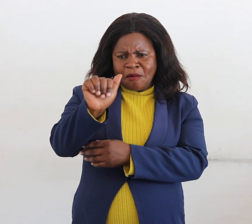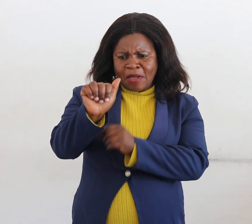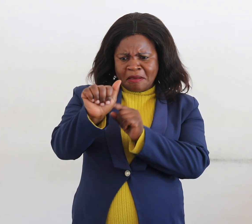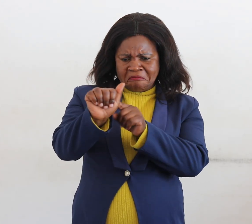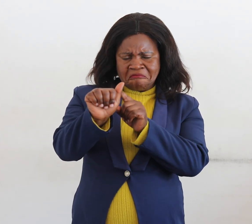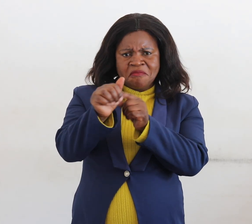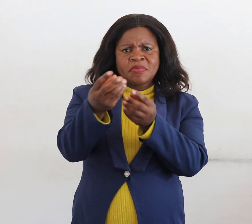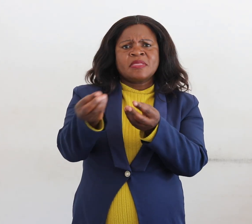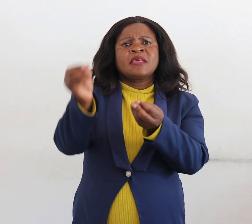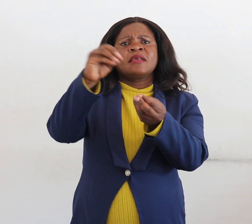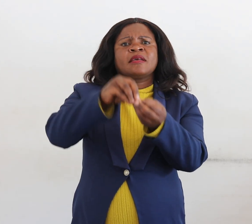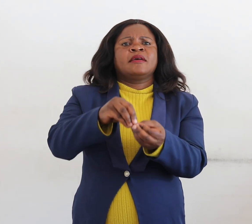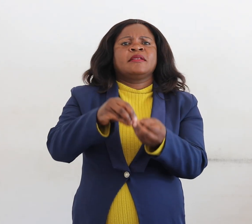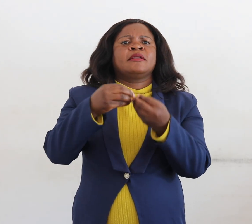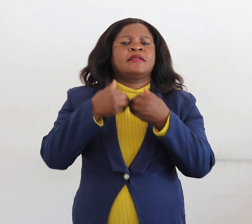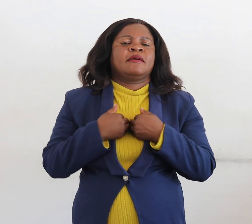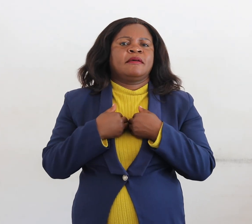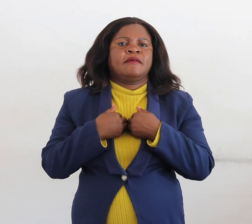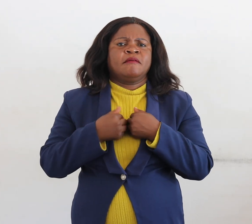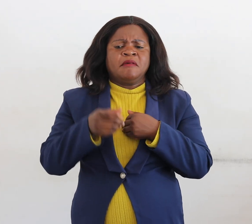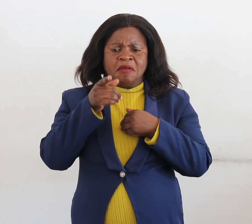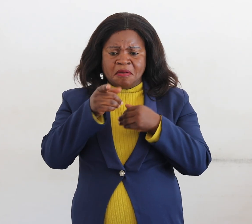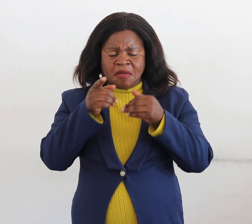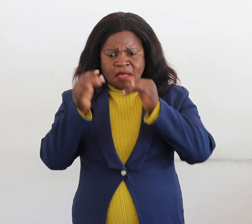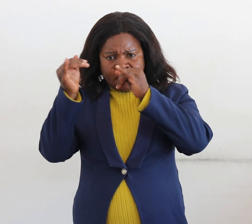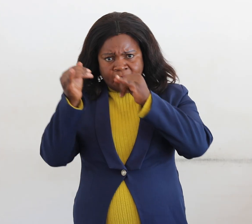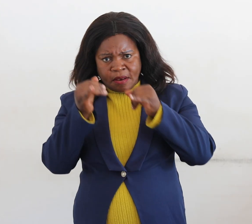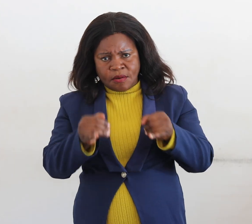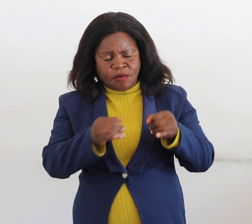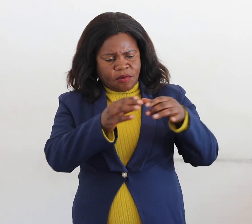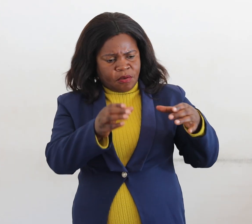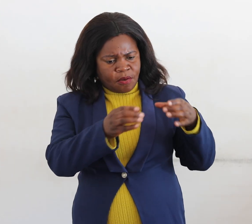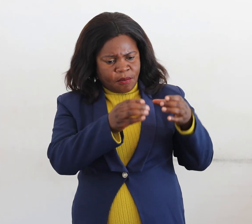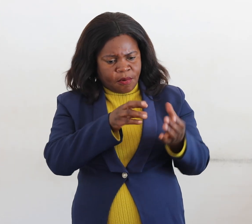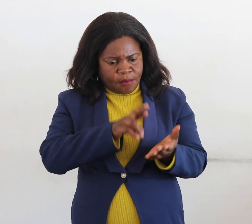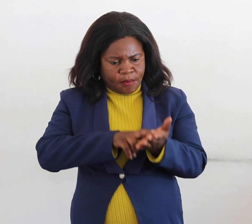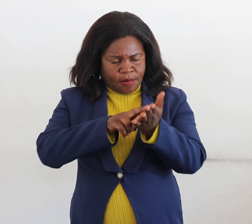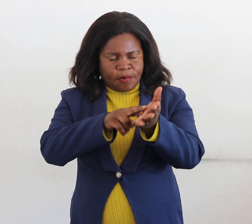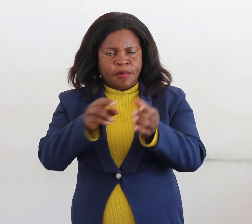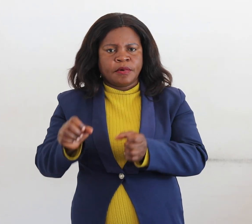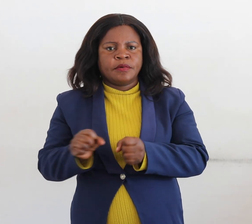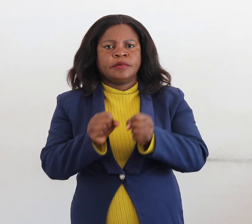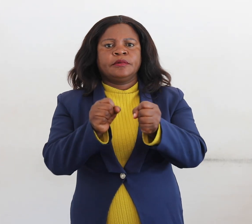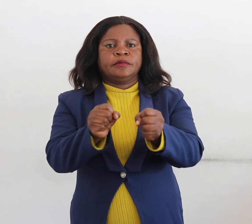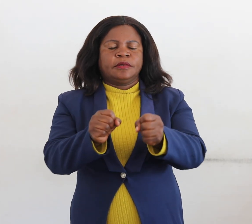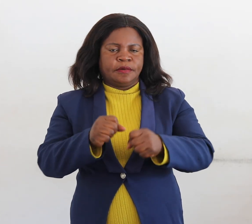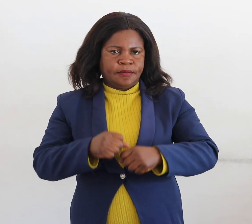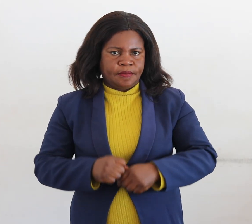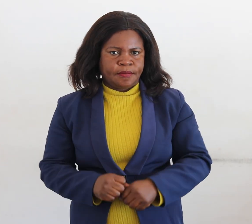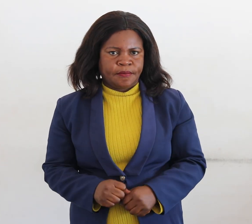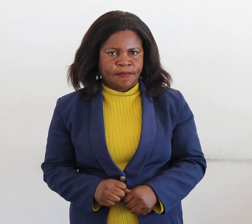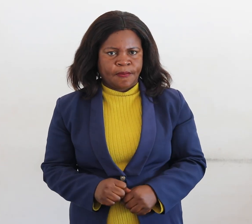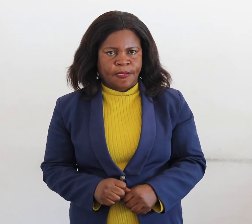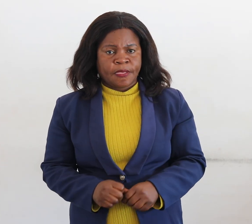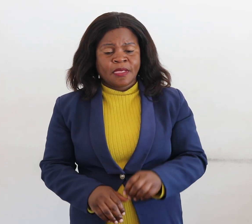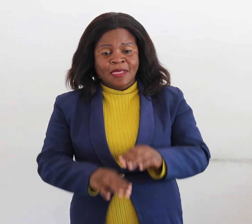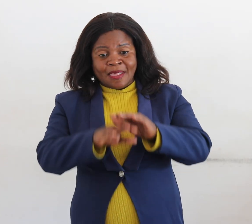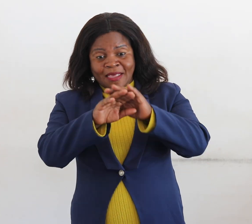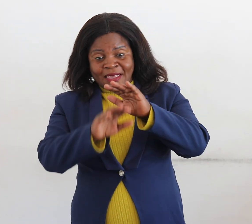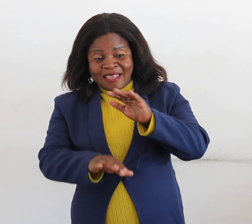which introduces the proportional representation system. Under the proportional